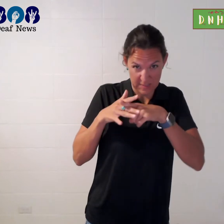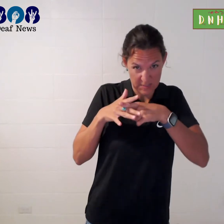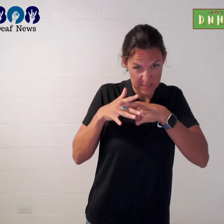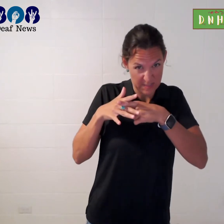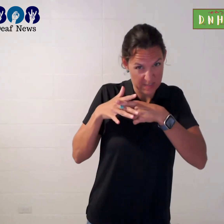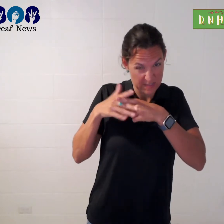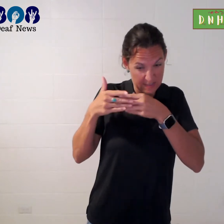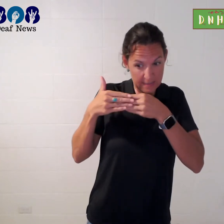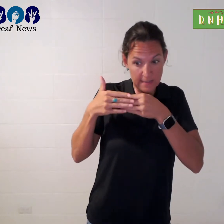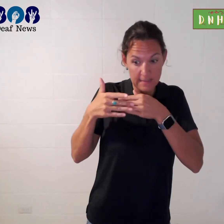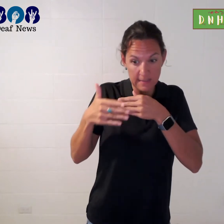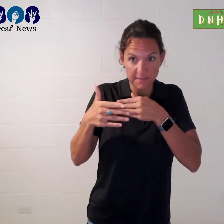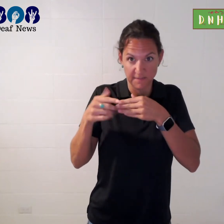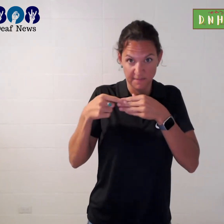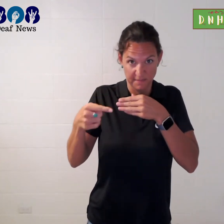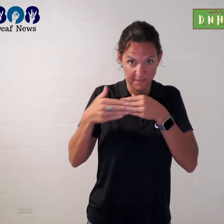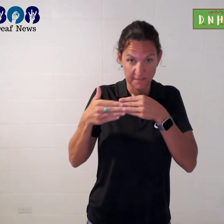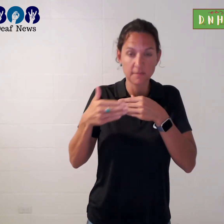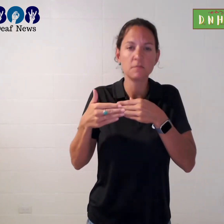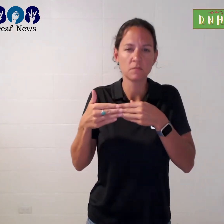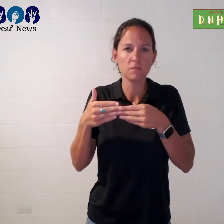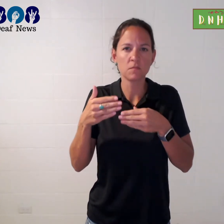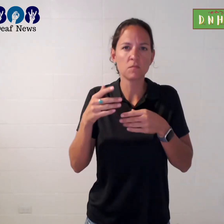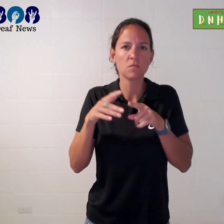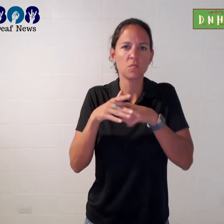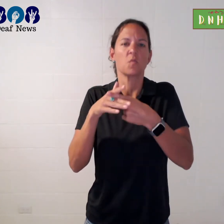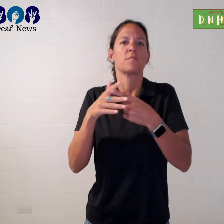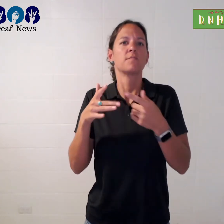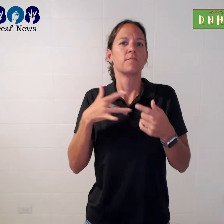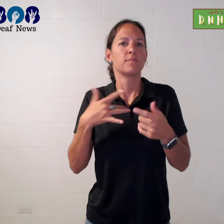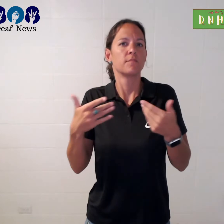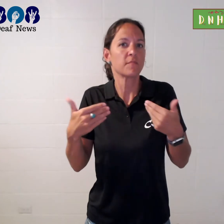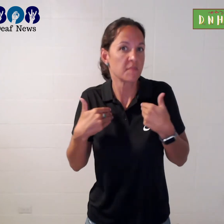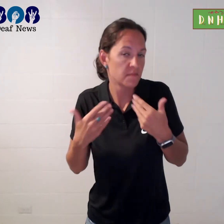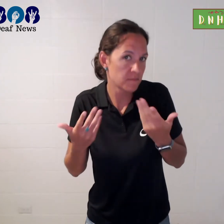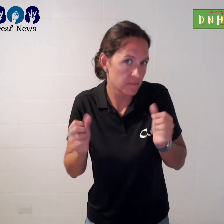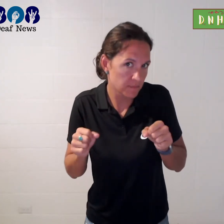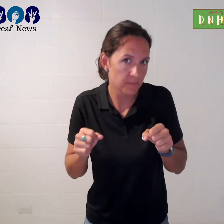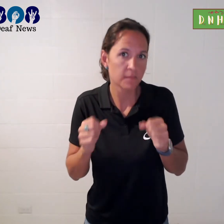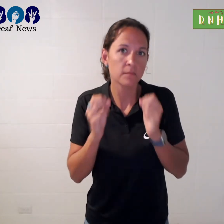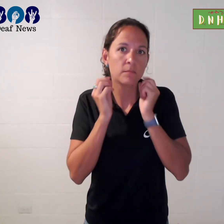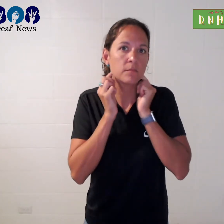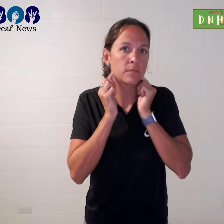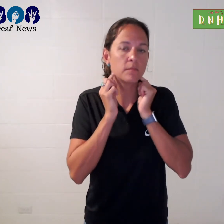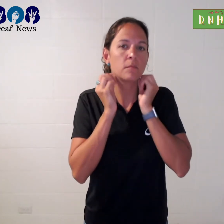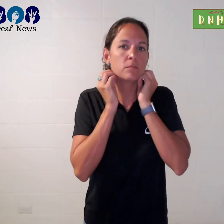Upon onset and early stage of the disease, one can experience